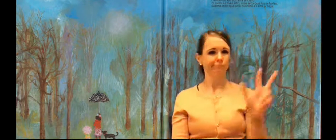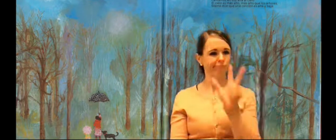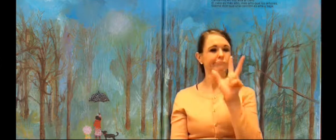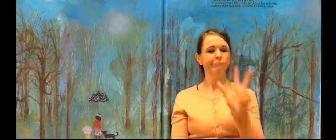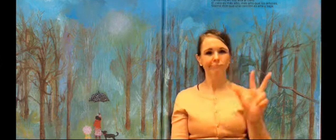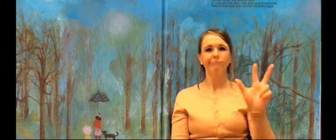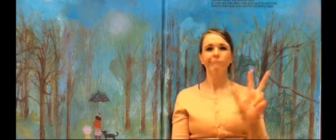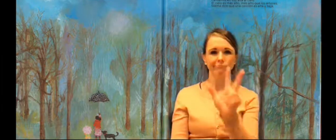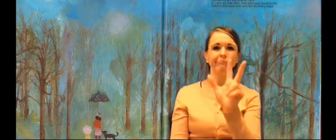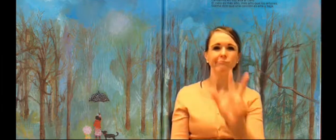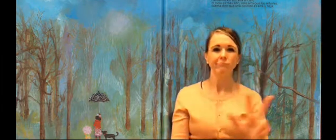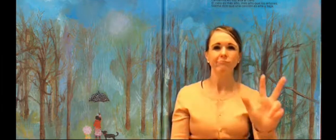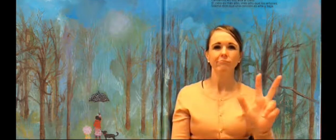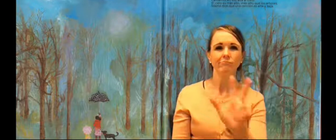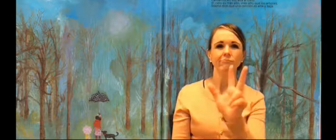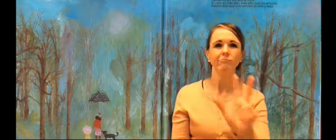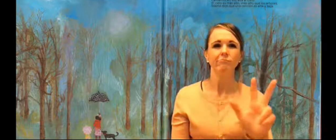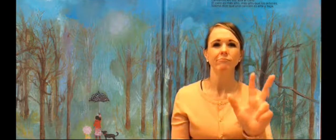The three of us walk together.